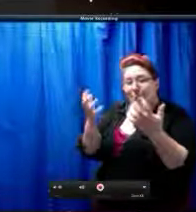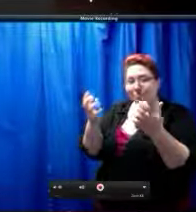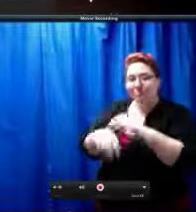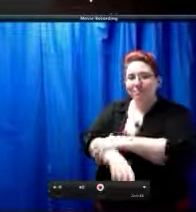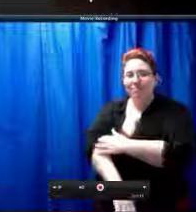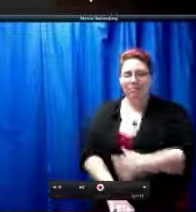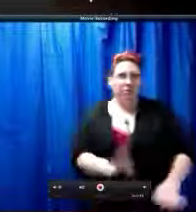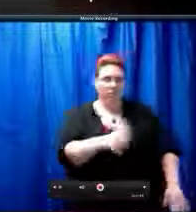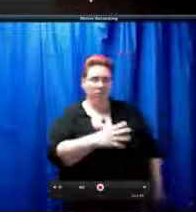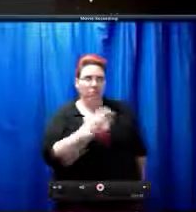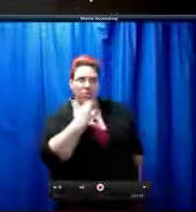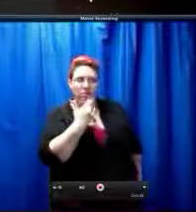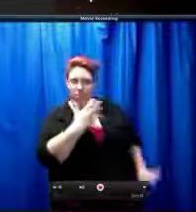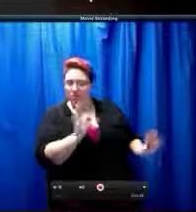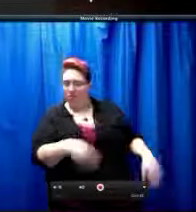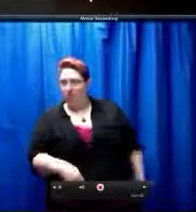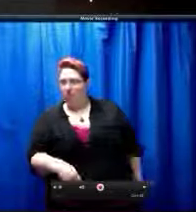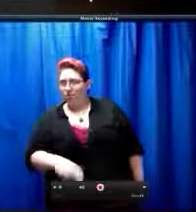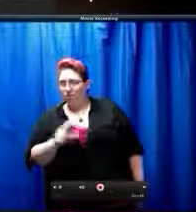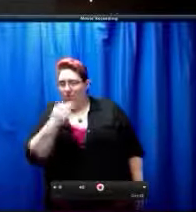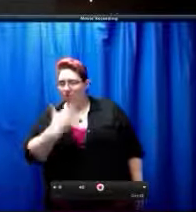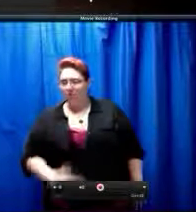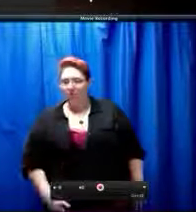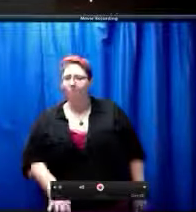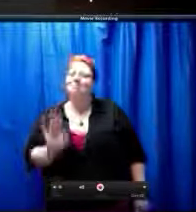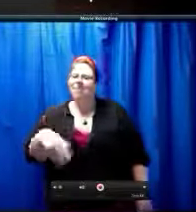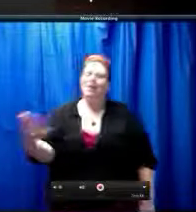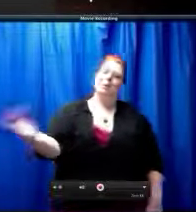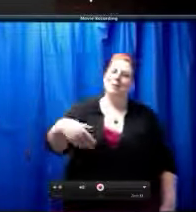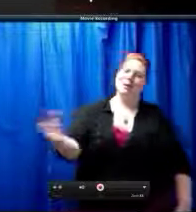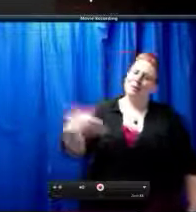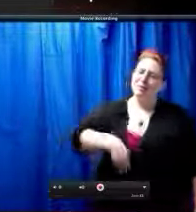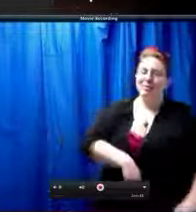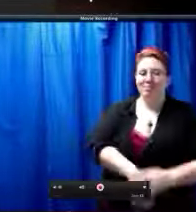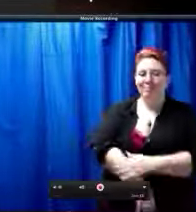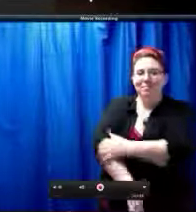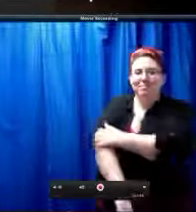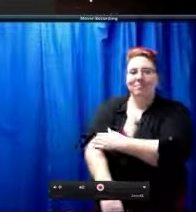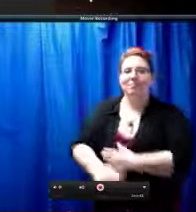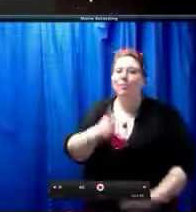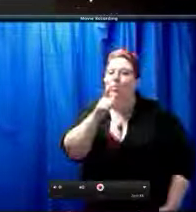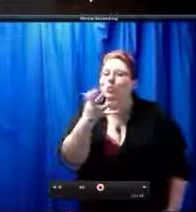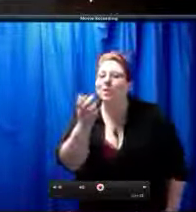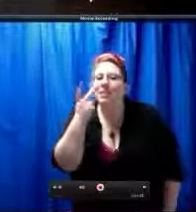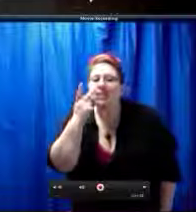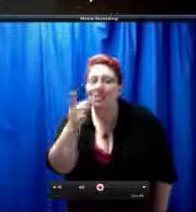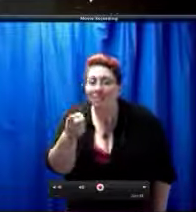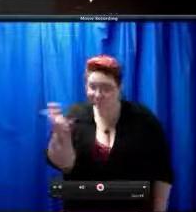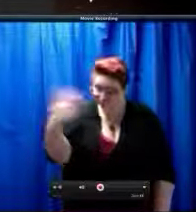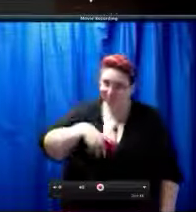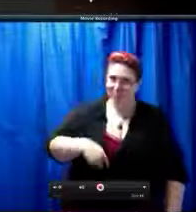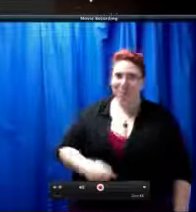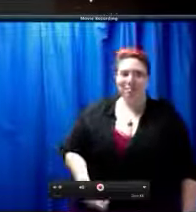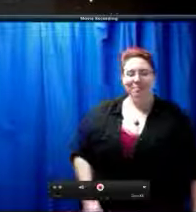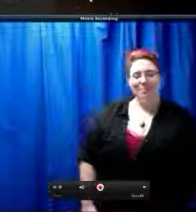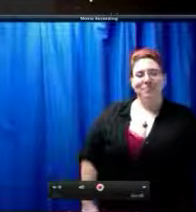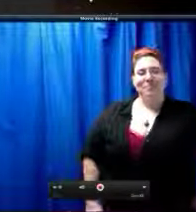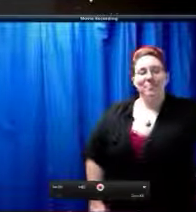on. All right, man, that's good. I just want to see. Oh, you want to see? All right, come on up.